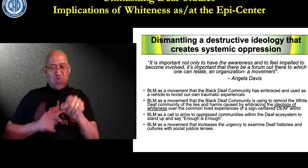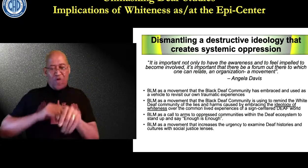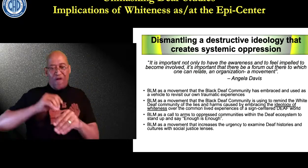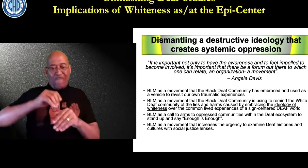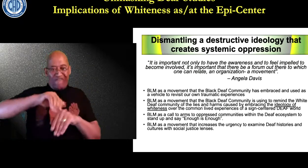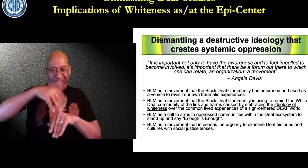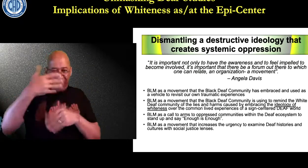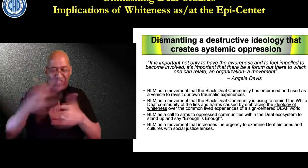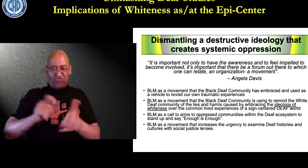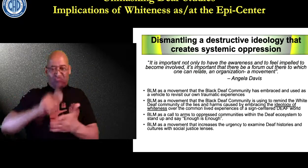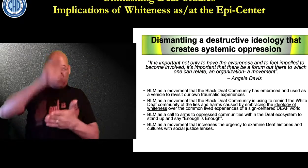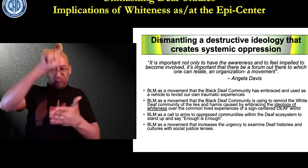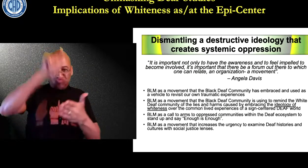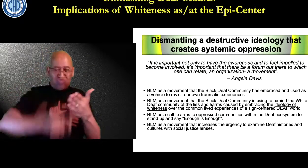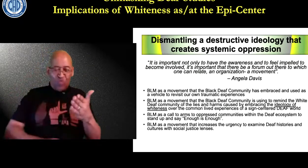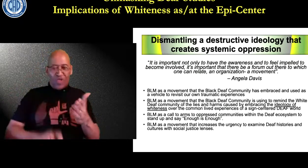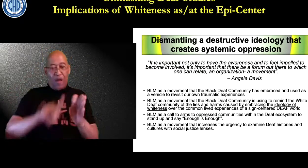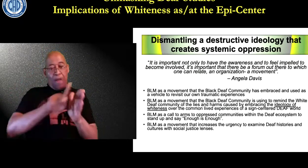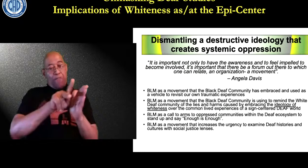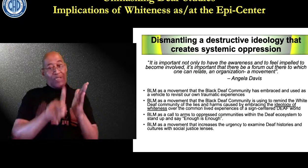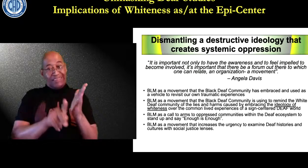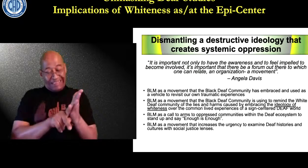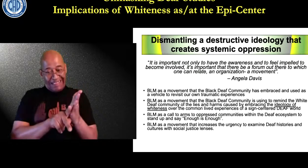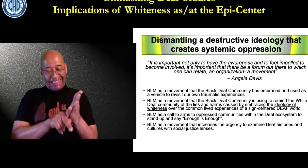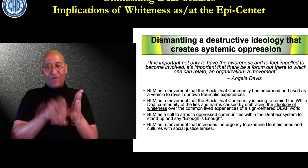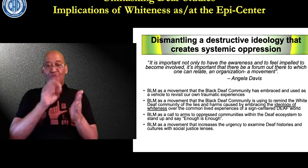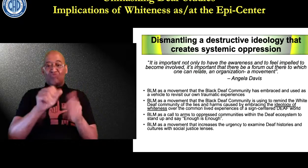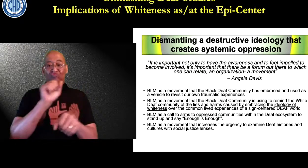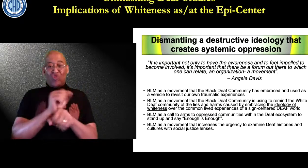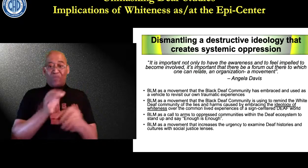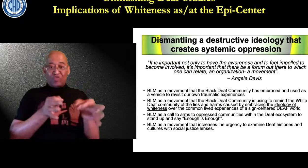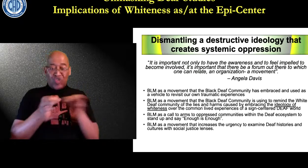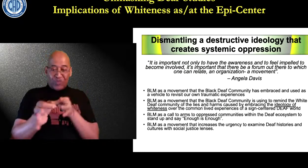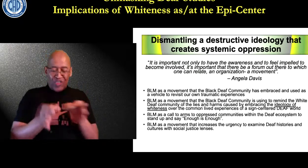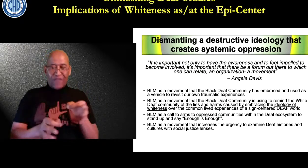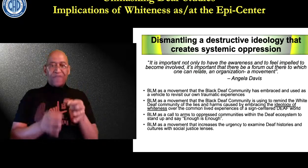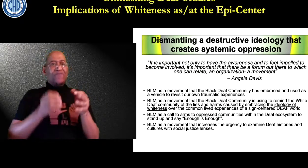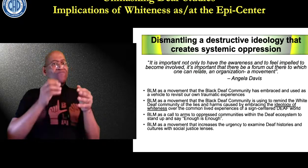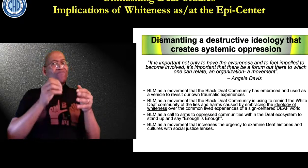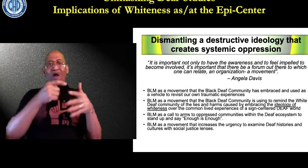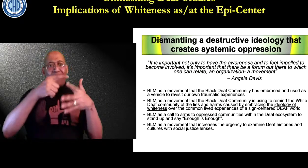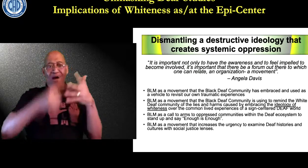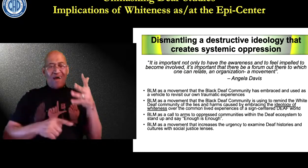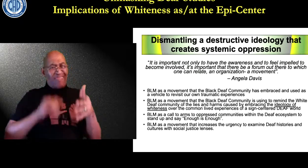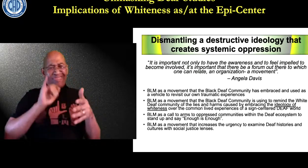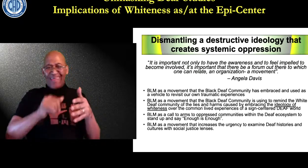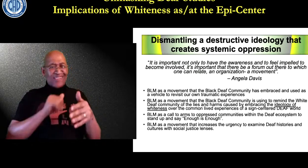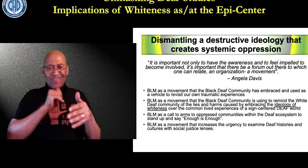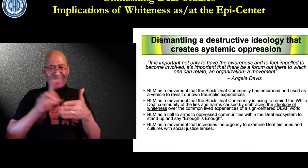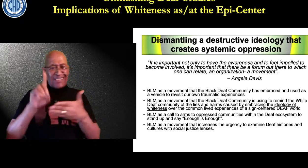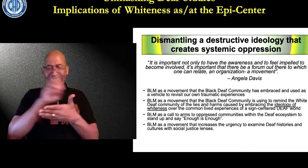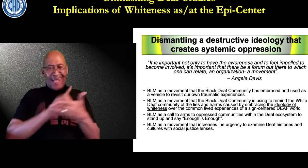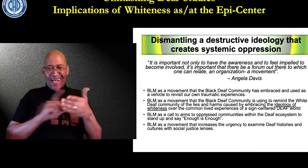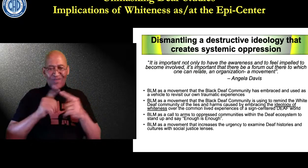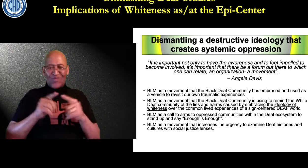and apply. But then they ask, well, why would you go ahead and apply for that position if you don't qualify for it?